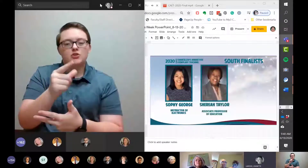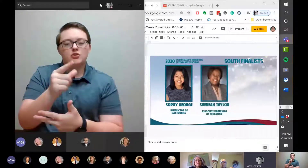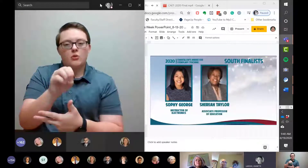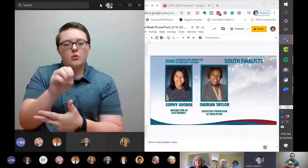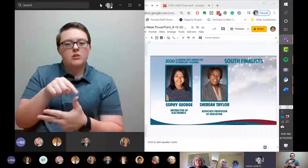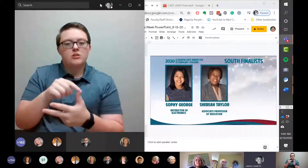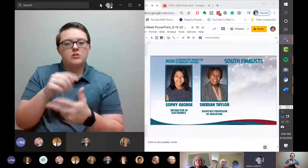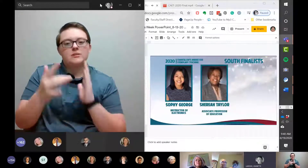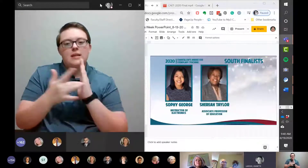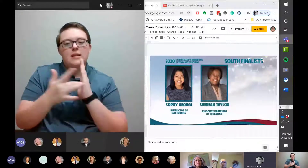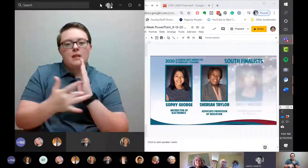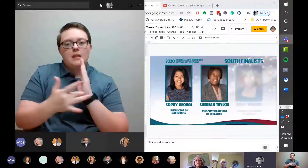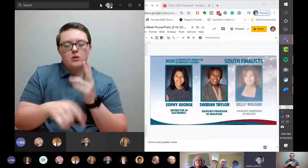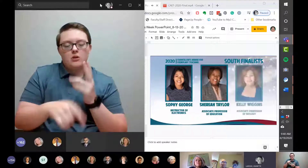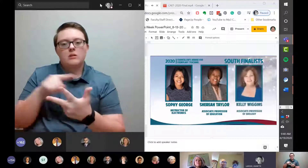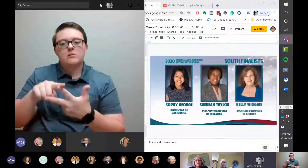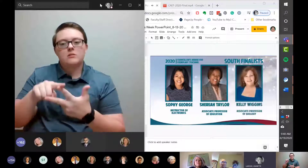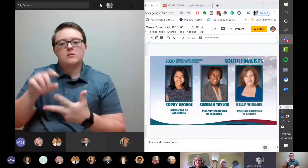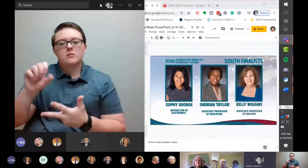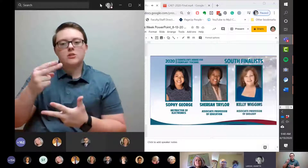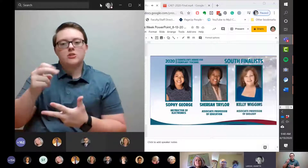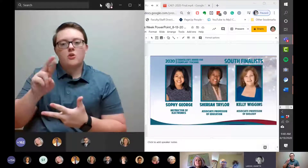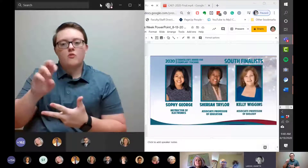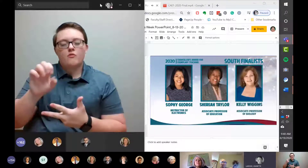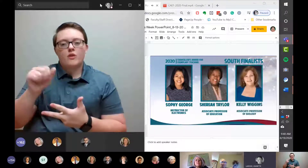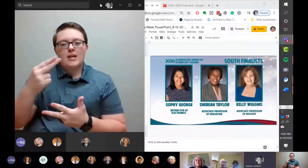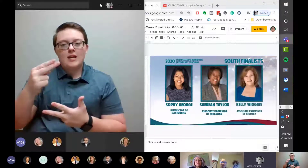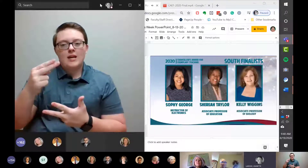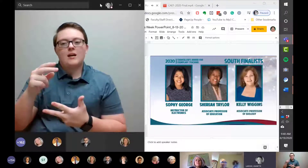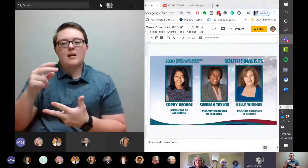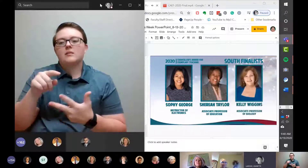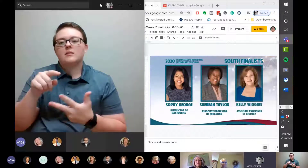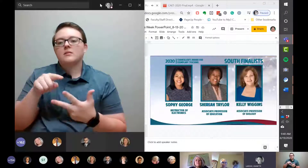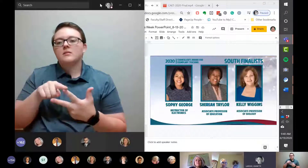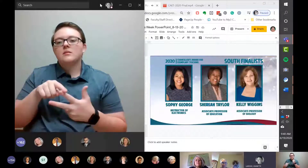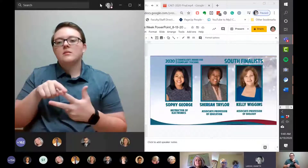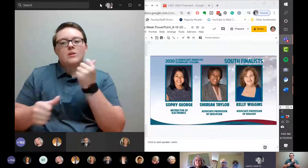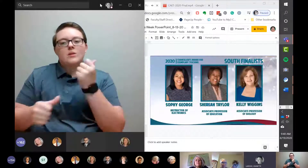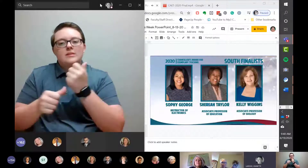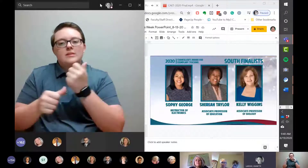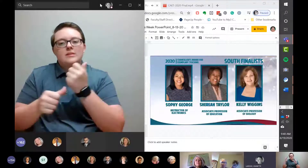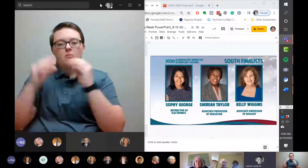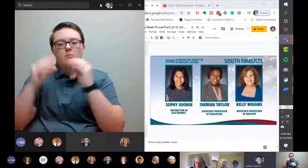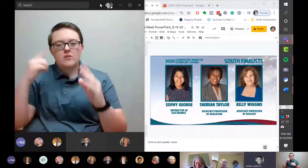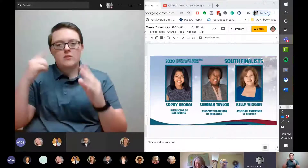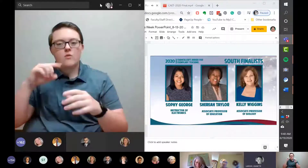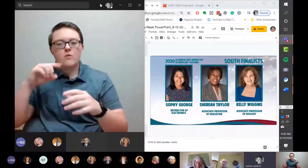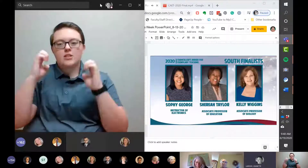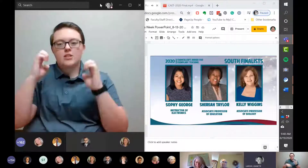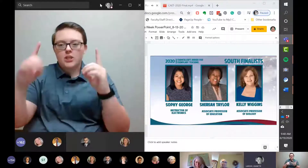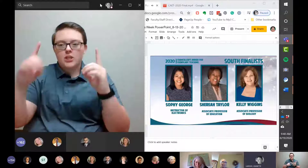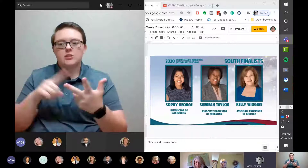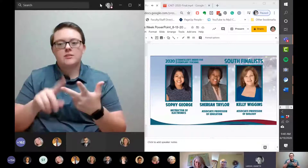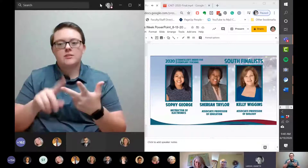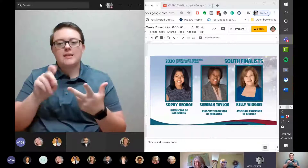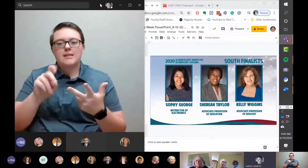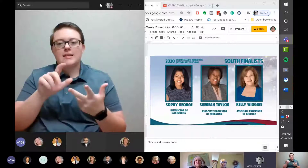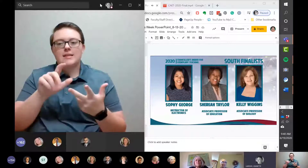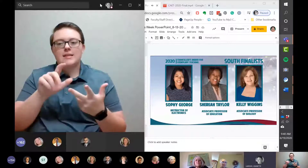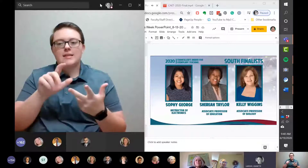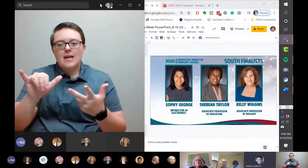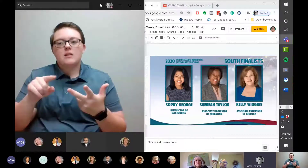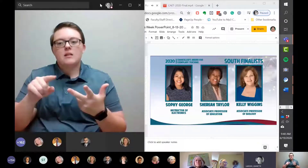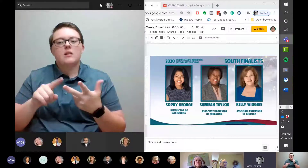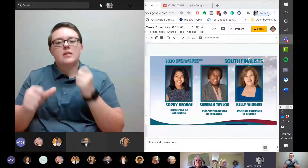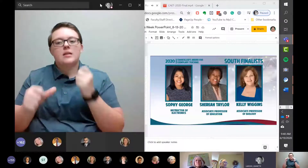Taylor, associate professor of education, and Dr. Kelly Wiggins, associate professor of biology. The